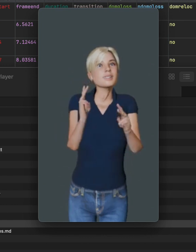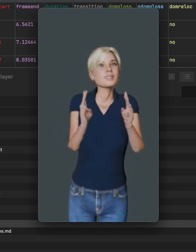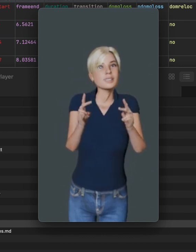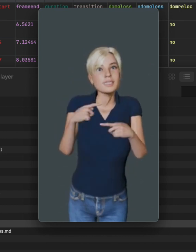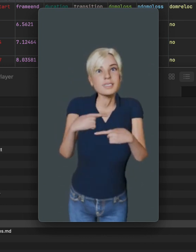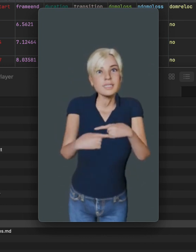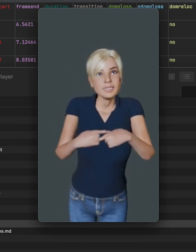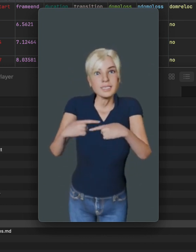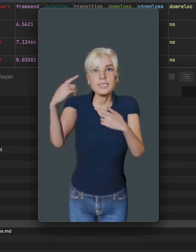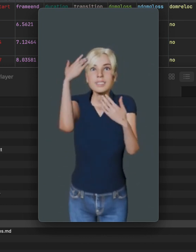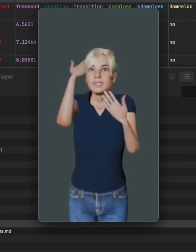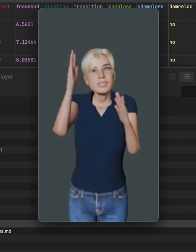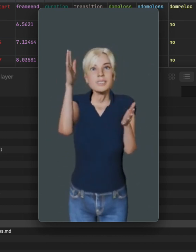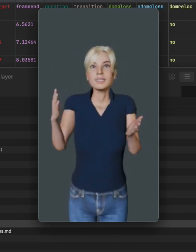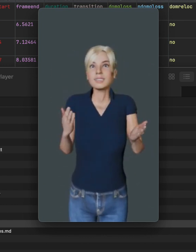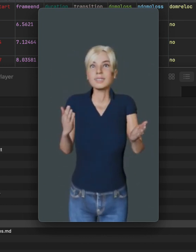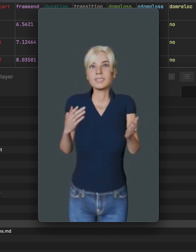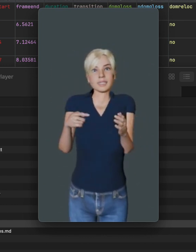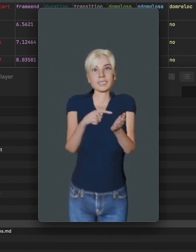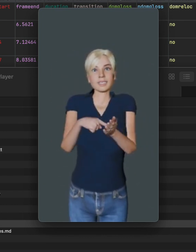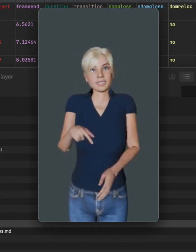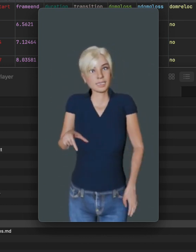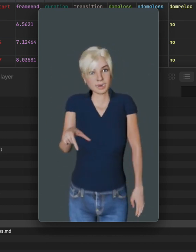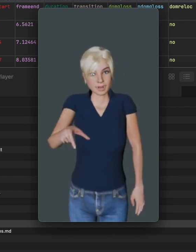Of course, the resolution is low